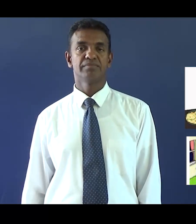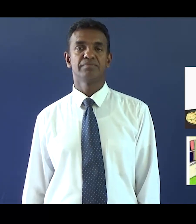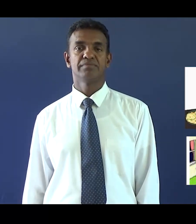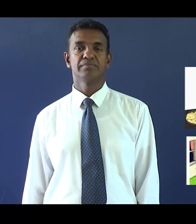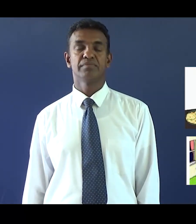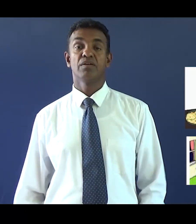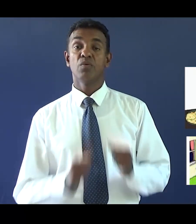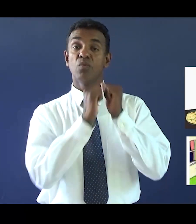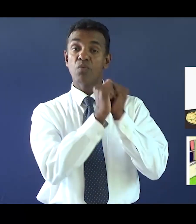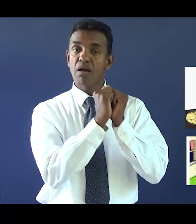Standards of living.